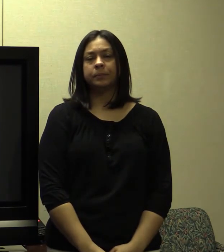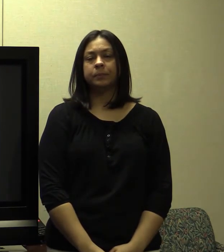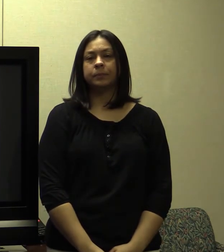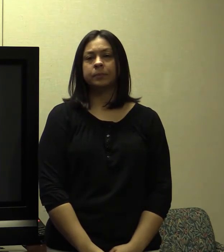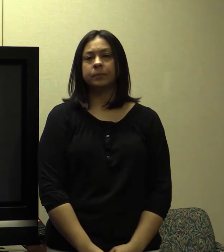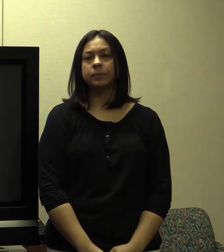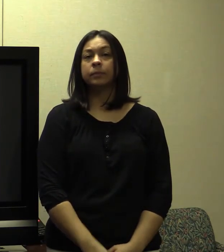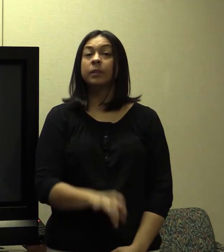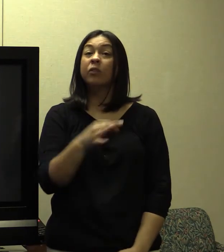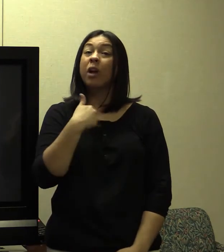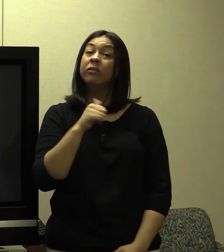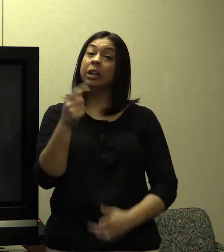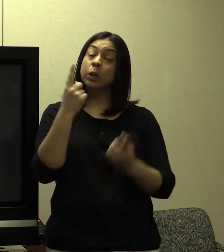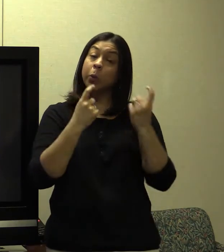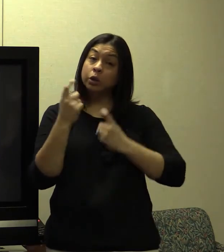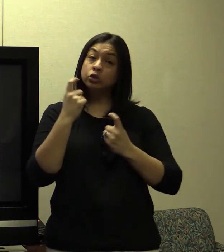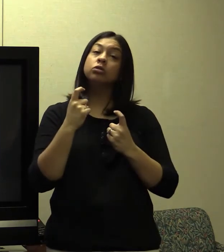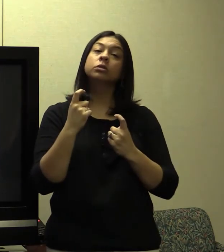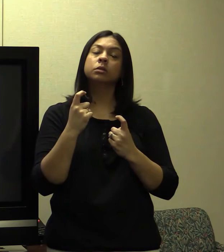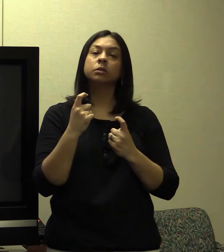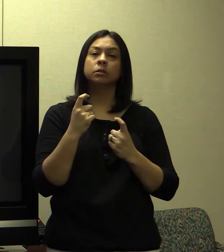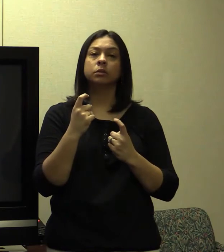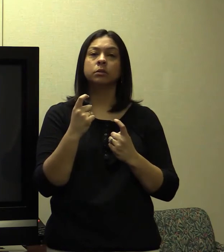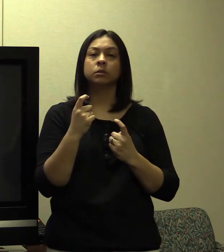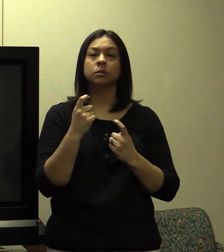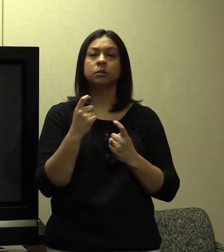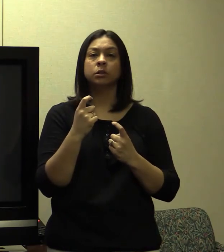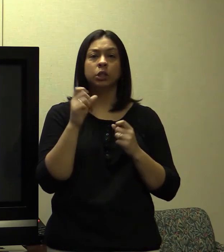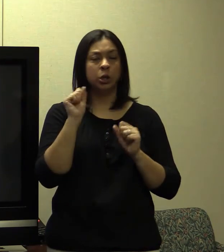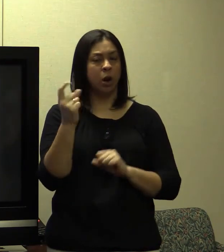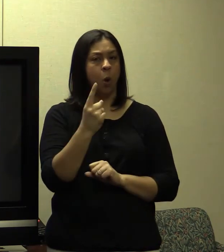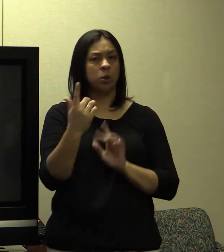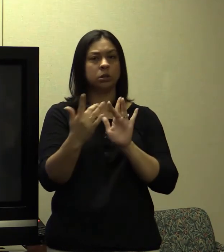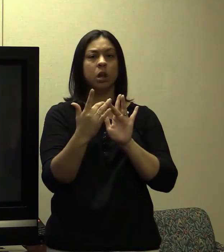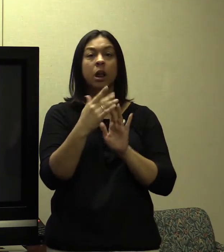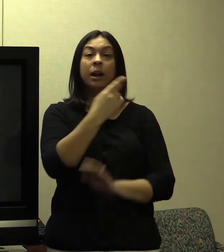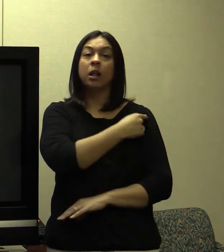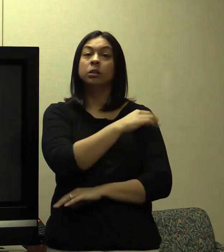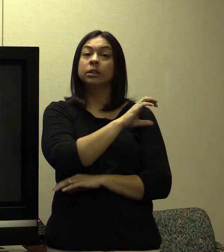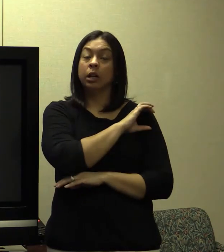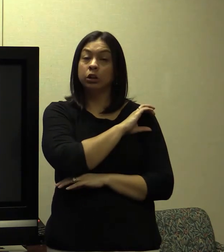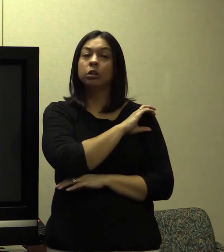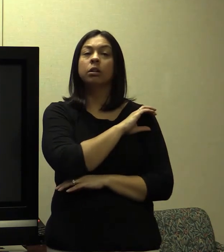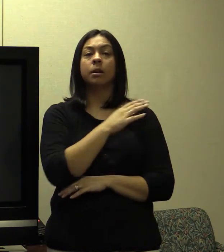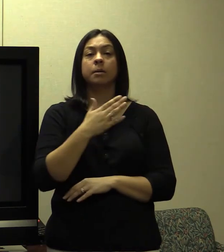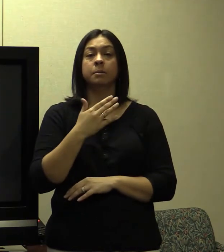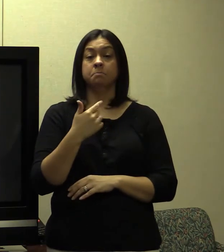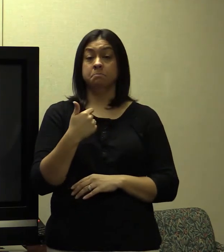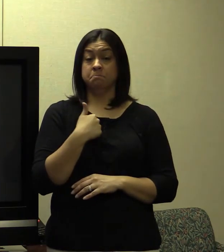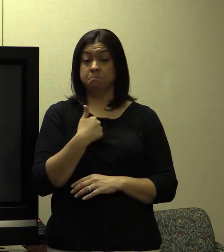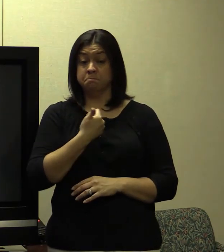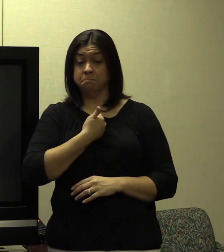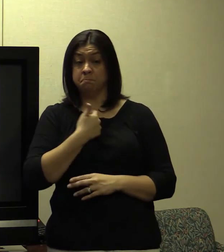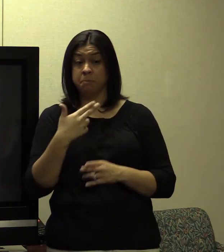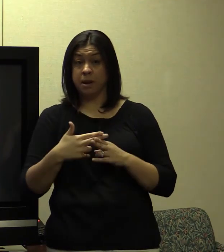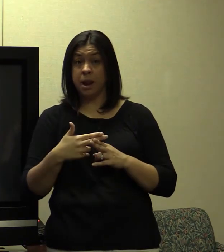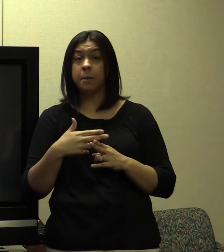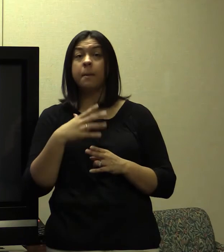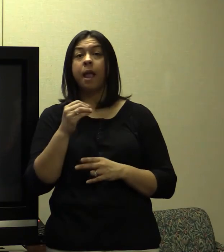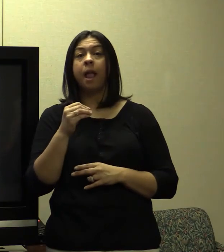If you have questions, you can always contact the health center, myself, or two of the supervisors, Angela and Diane.